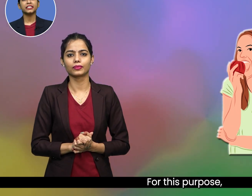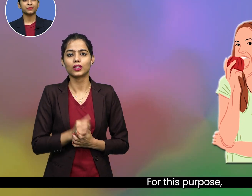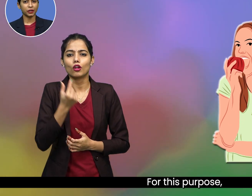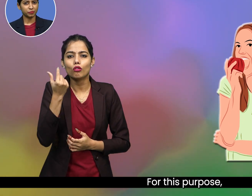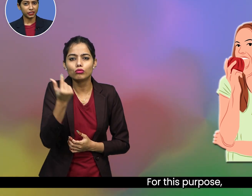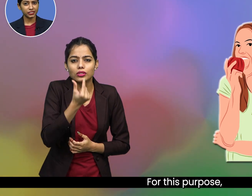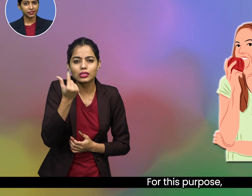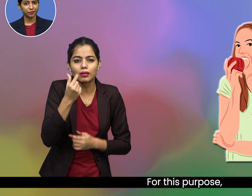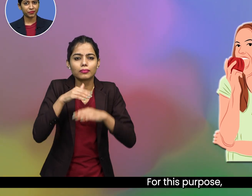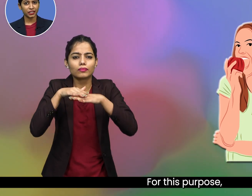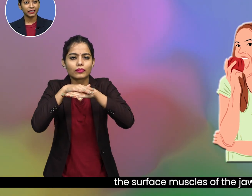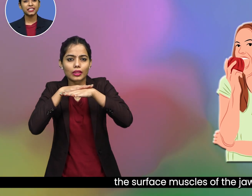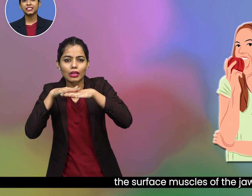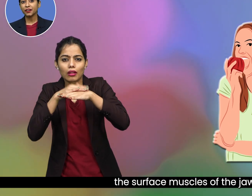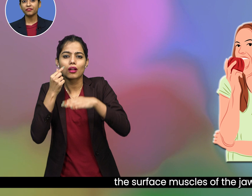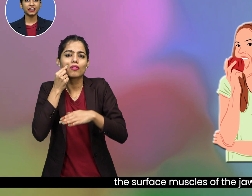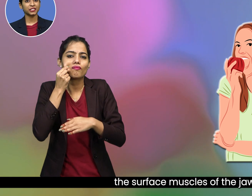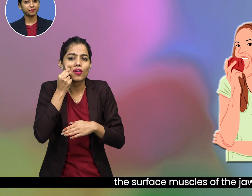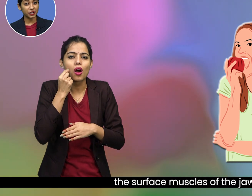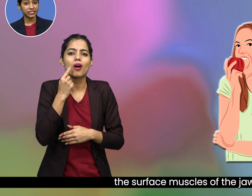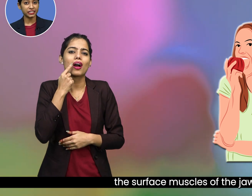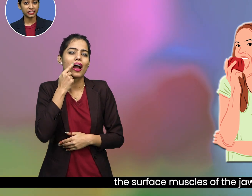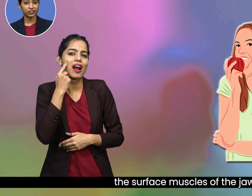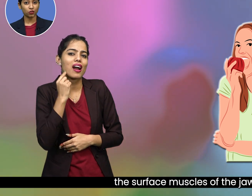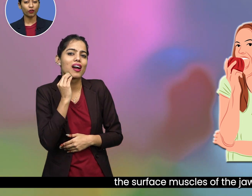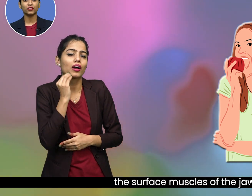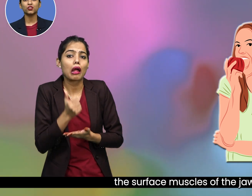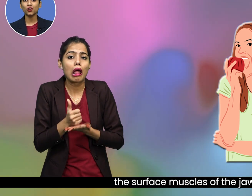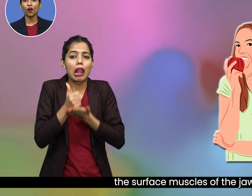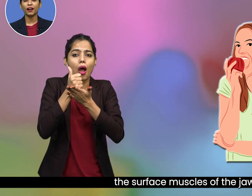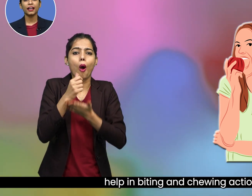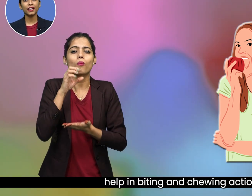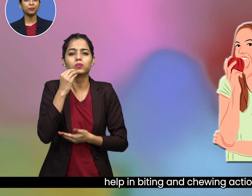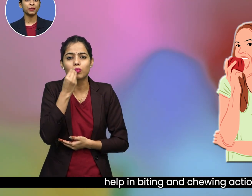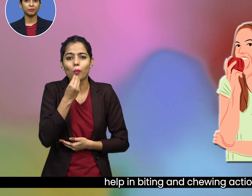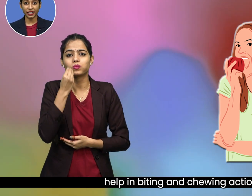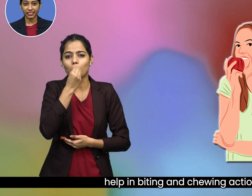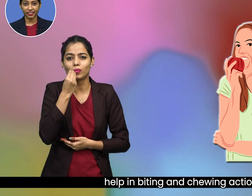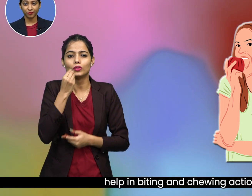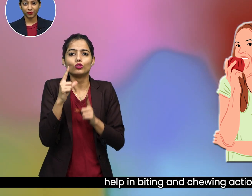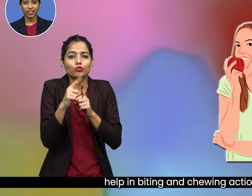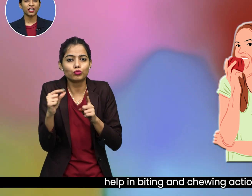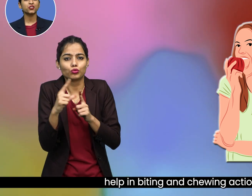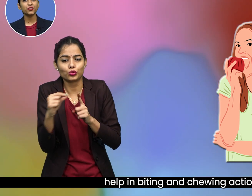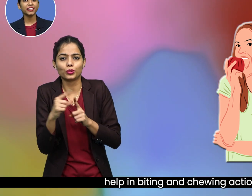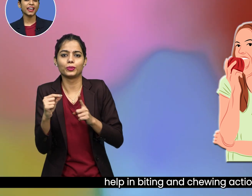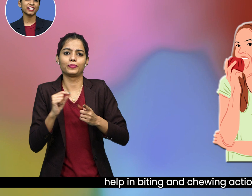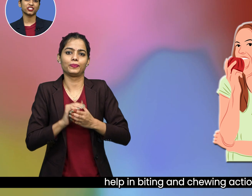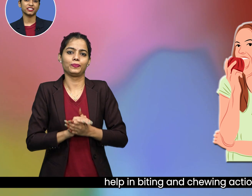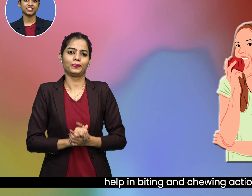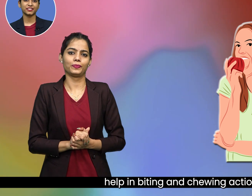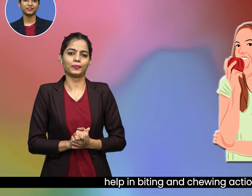For this purpose, the surface muscles of the jaw help in biting and